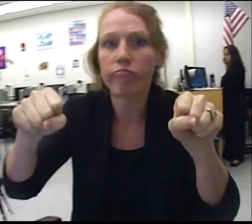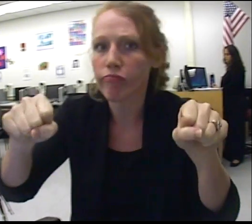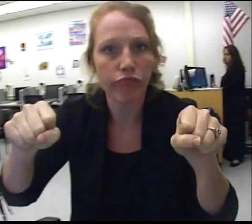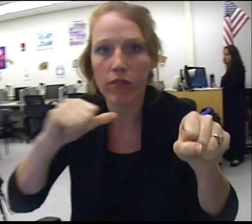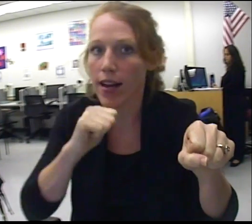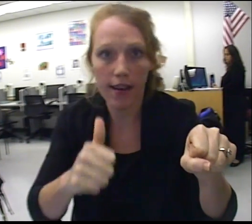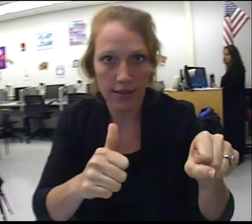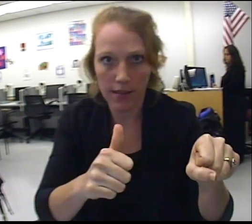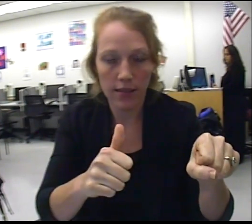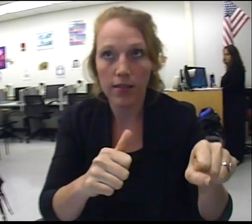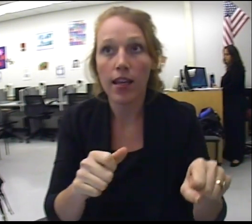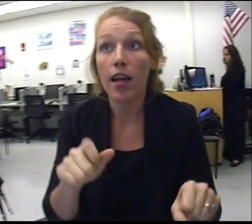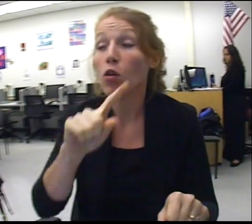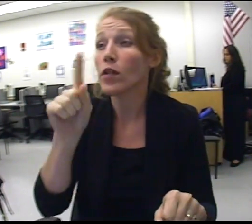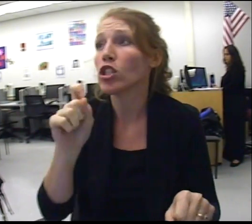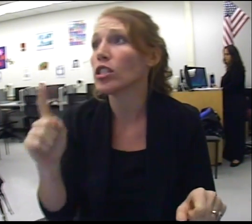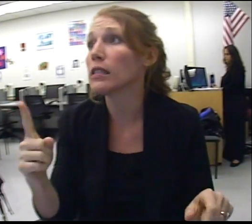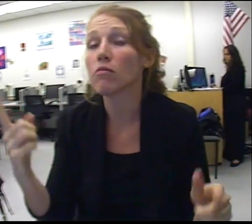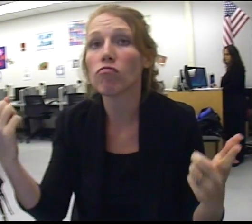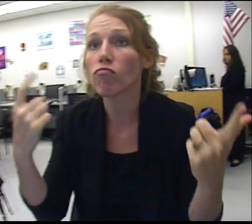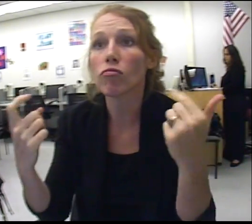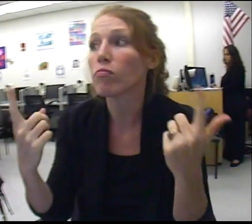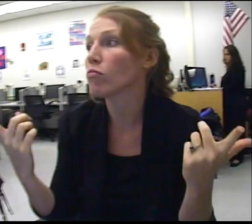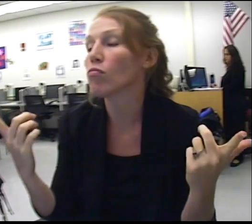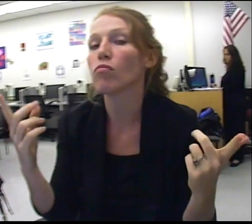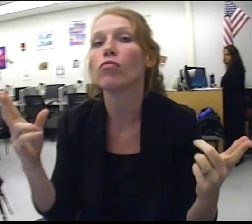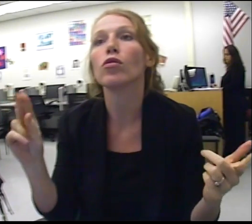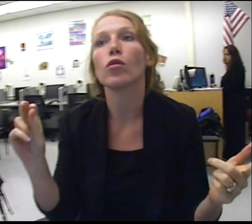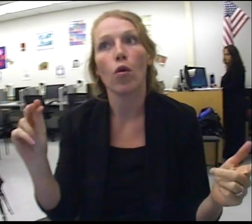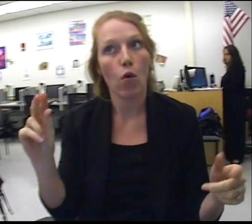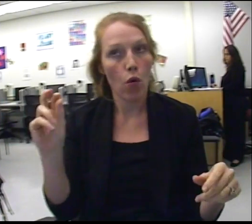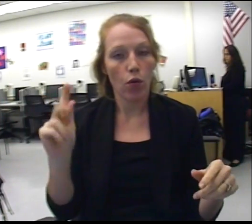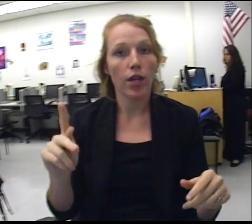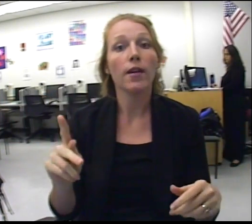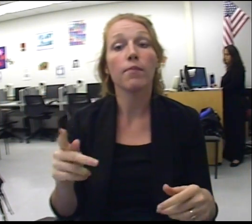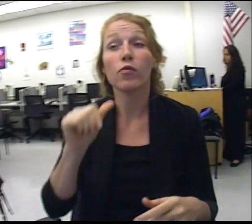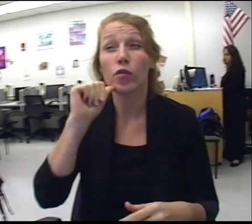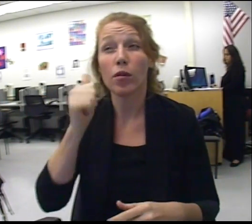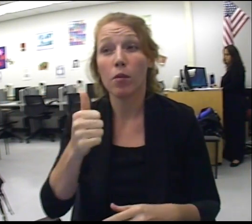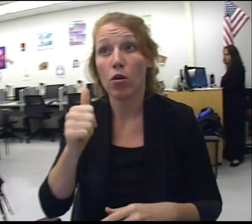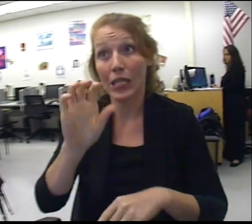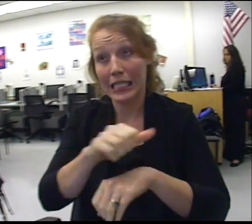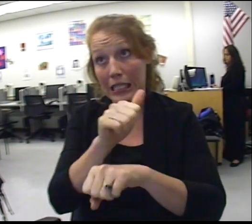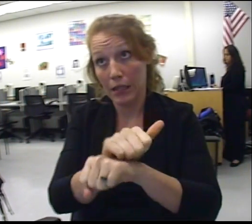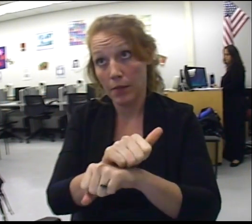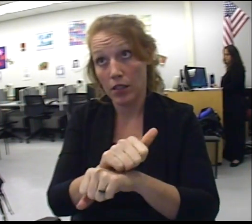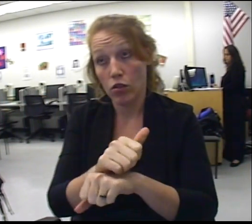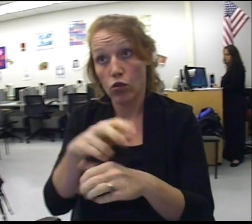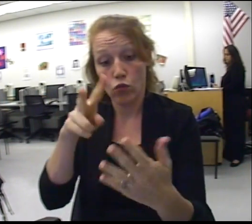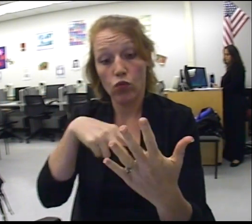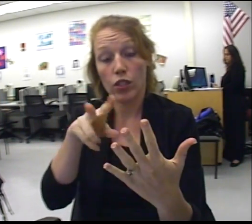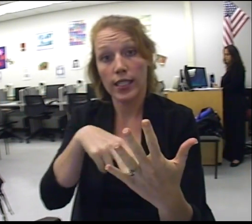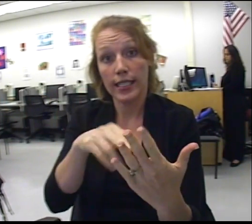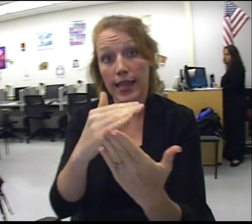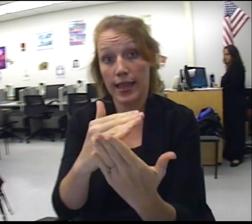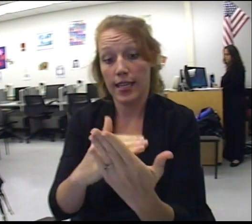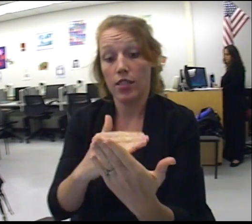Okay, your assignment for tomorrow then is to read lesson 2 if you've not done so already, and take notes over the words in